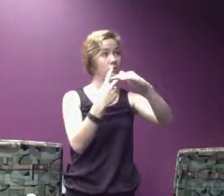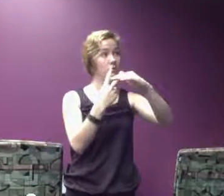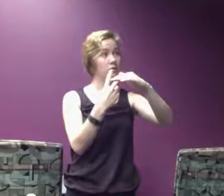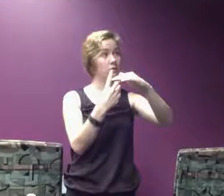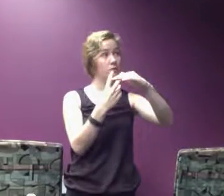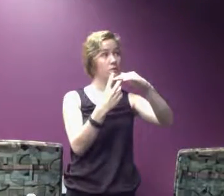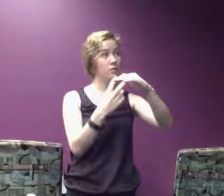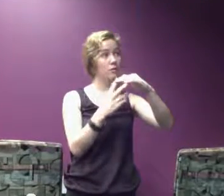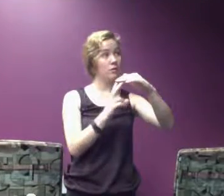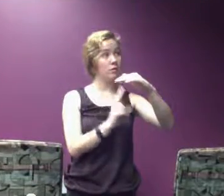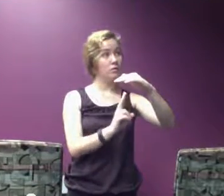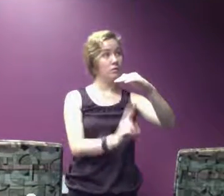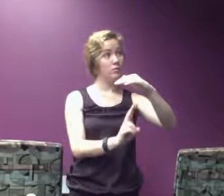So 3x